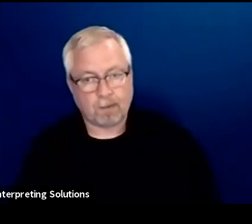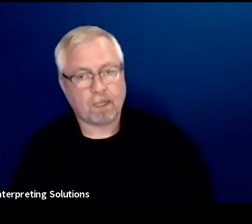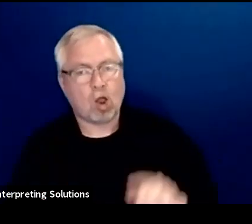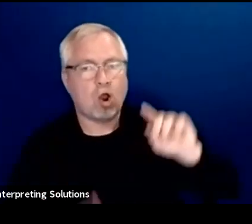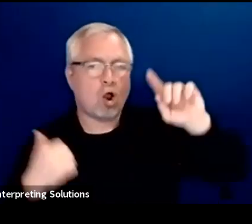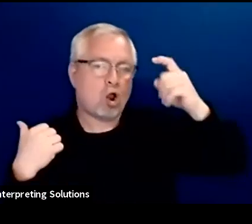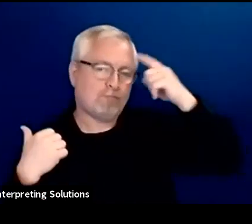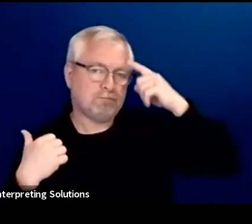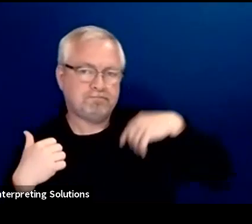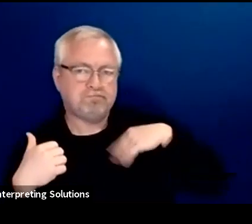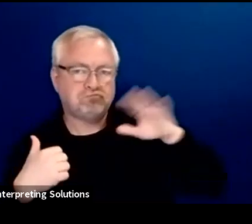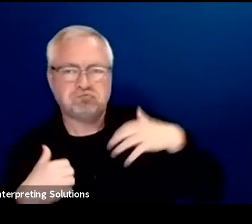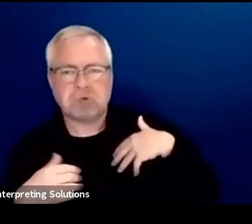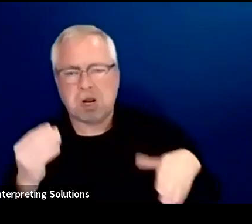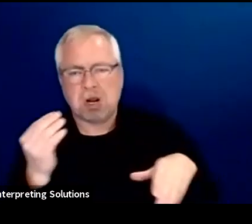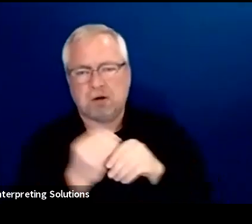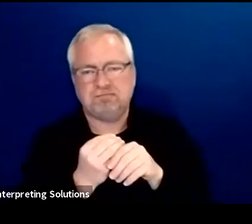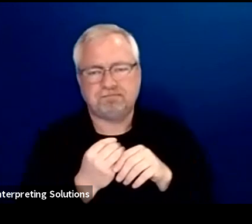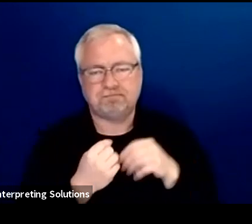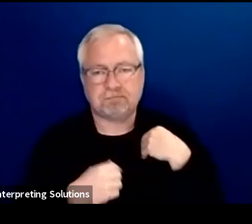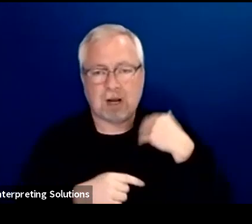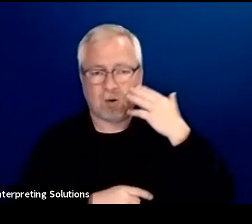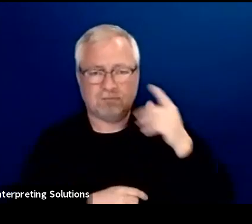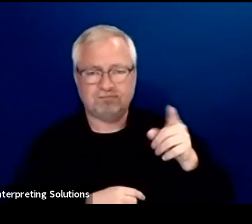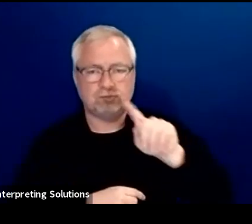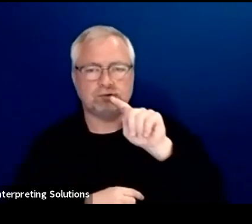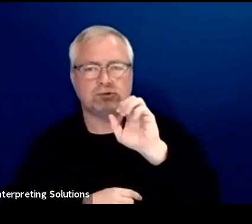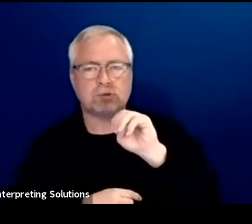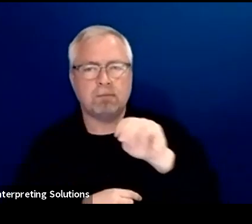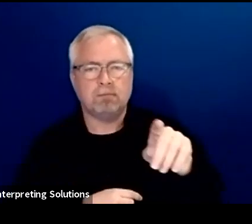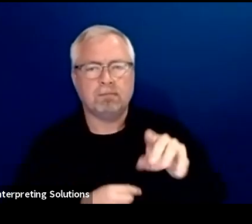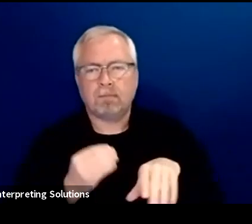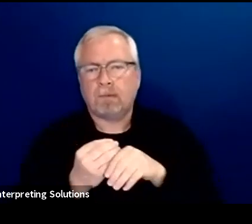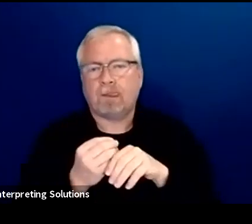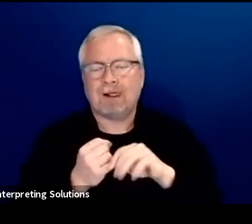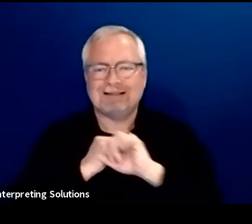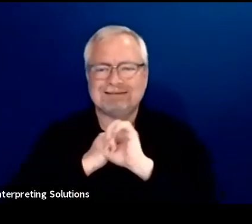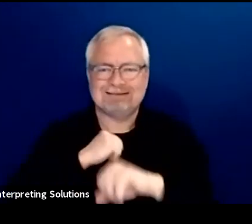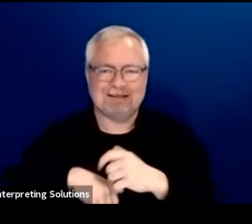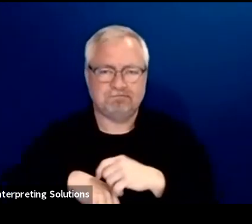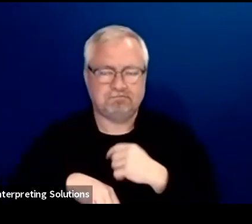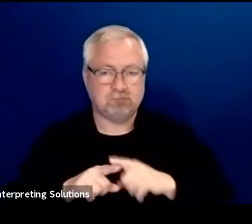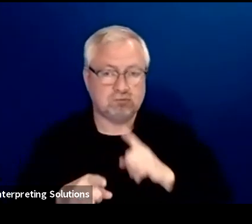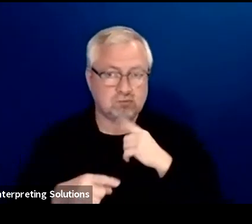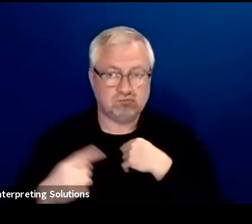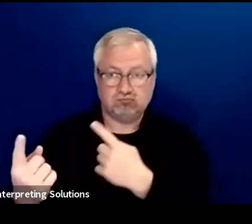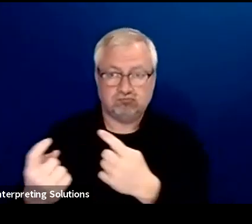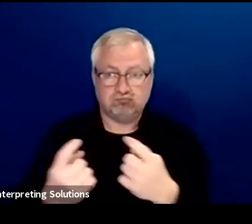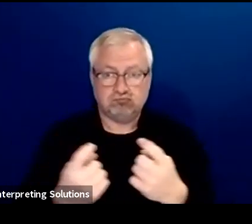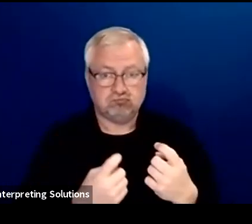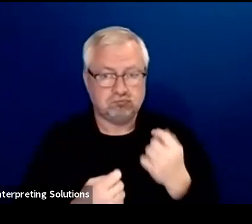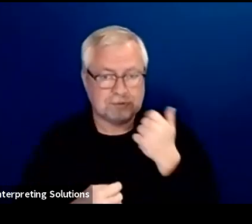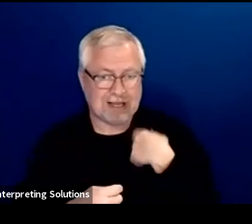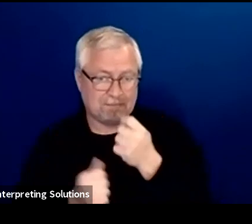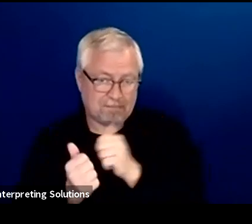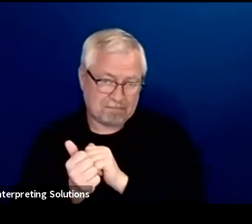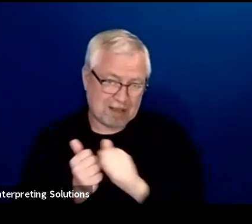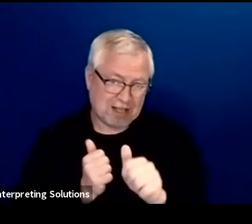have to call, but we've taken some extra time. I want to make sure we get in as much questions. So if we run a little long today, if that's possible, let's do that. And Tom, I'd like to note